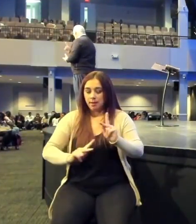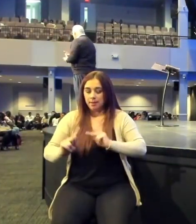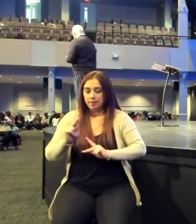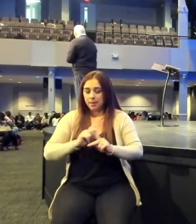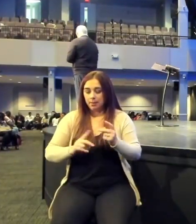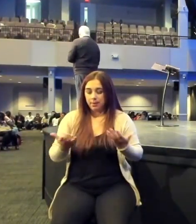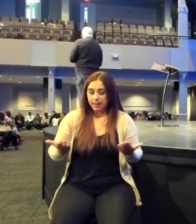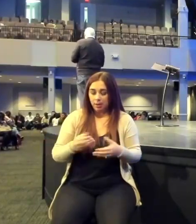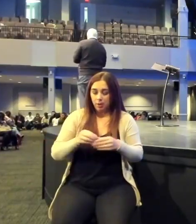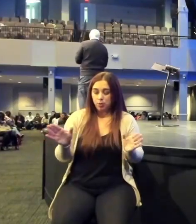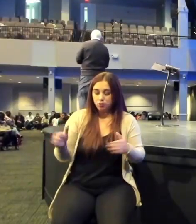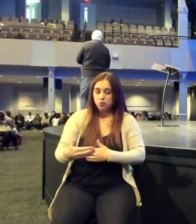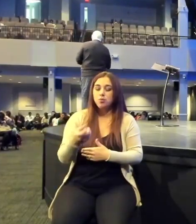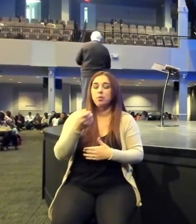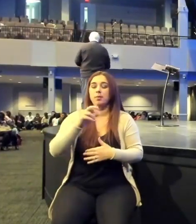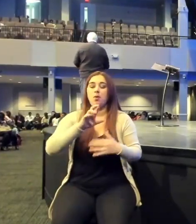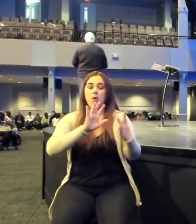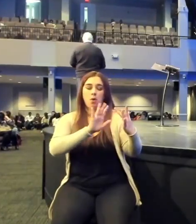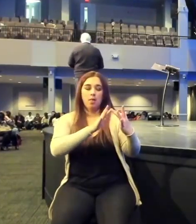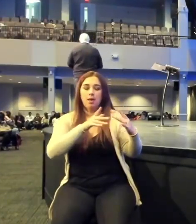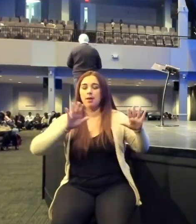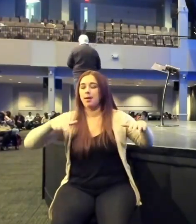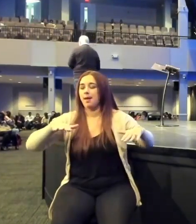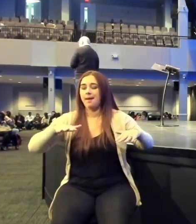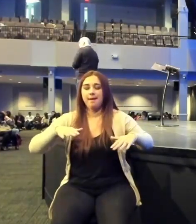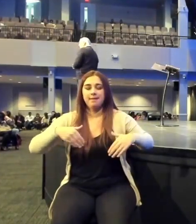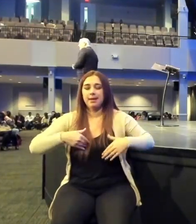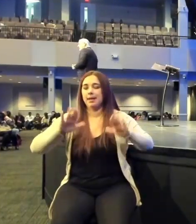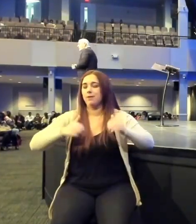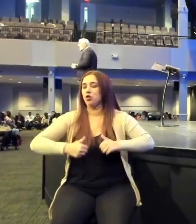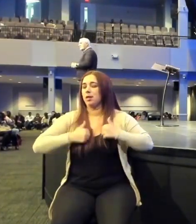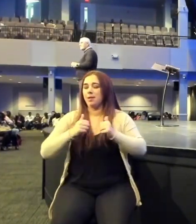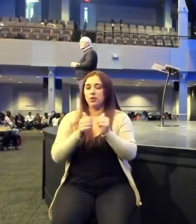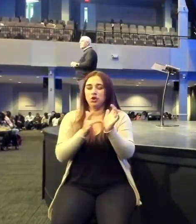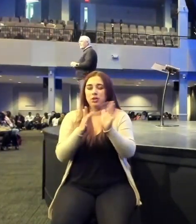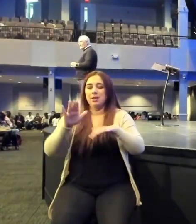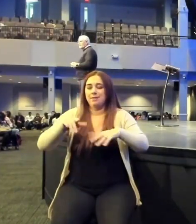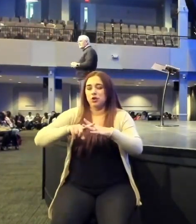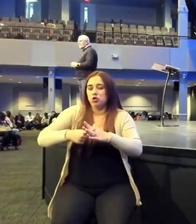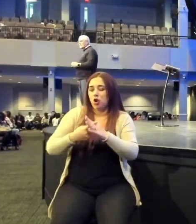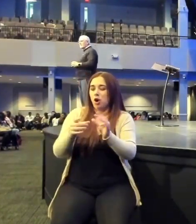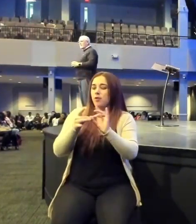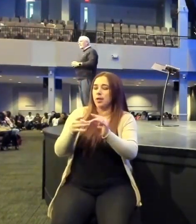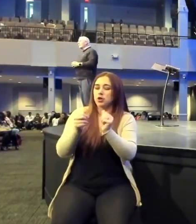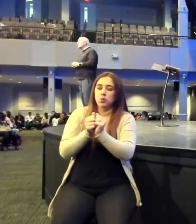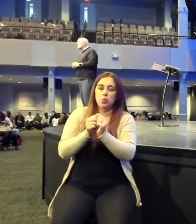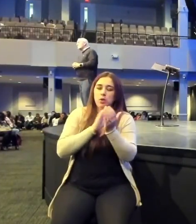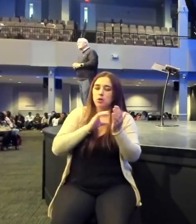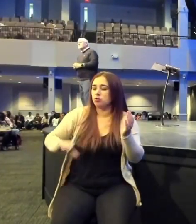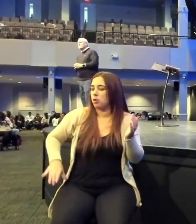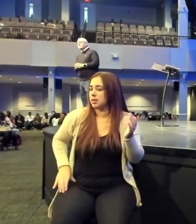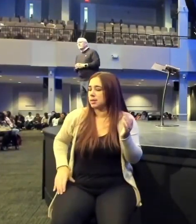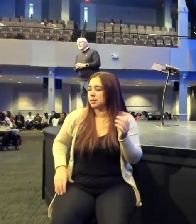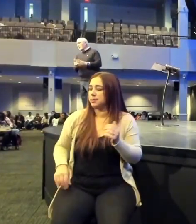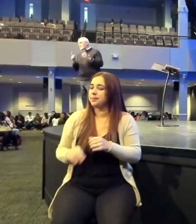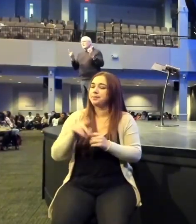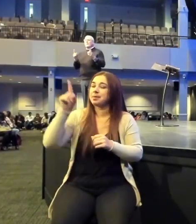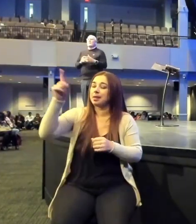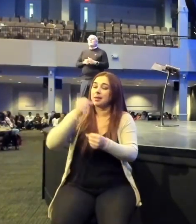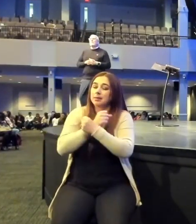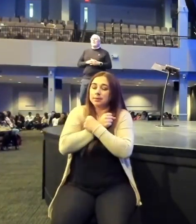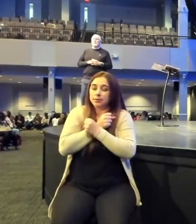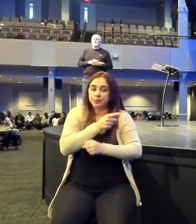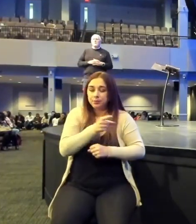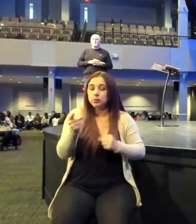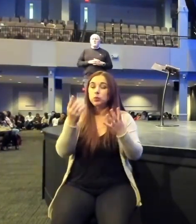or people watching online that you've never given your life to Jesus. You've never started a relationship with Christ. He loves you. He wants to